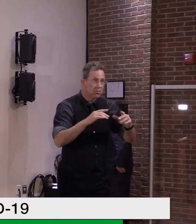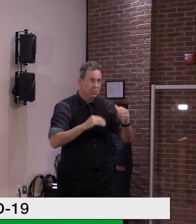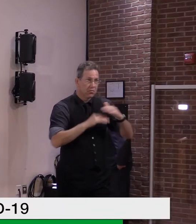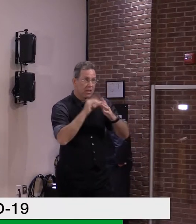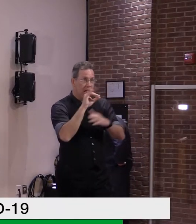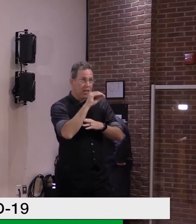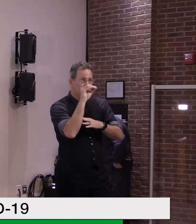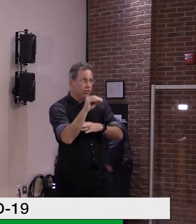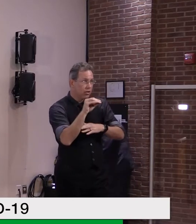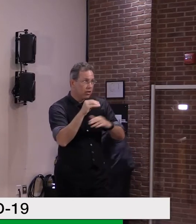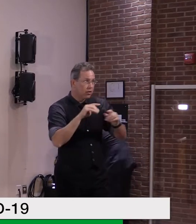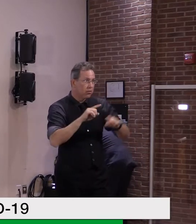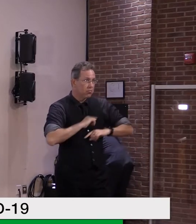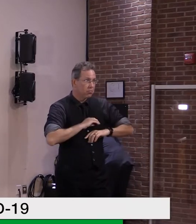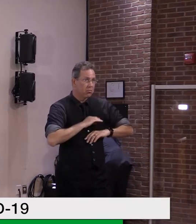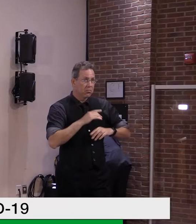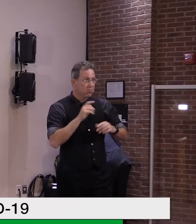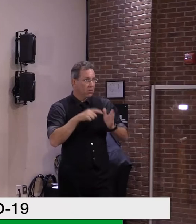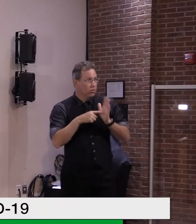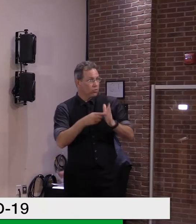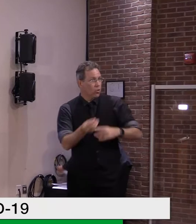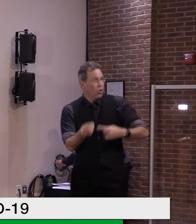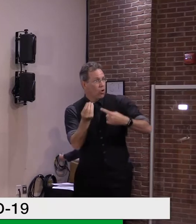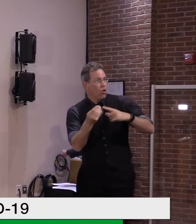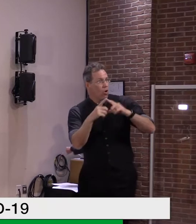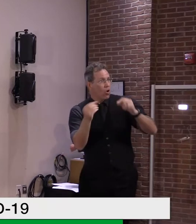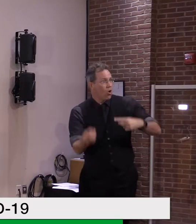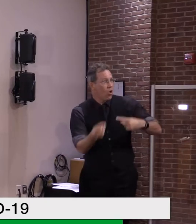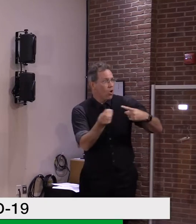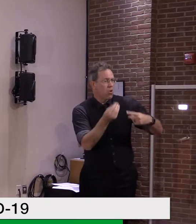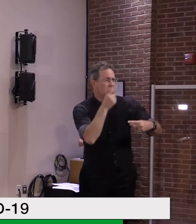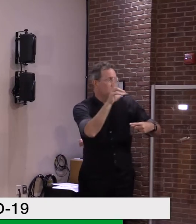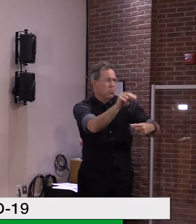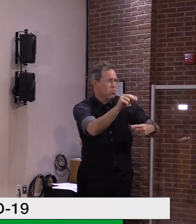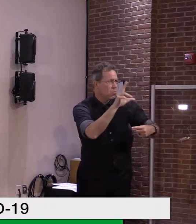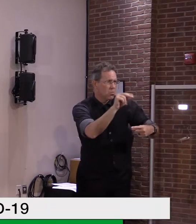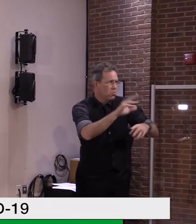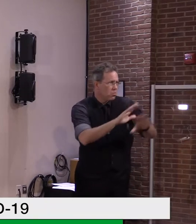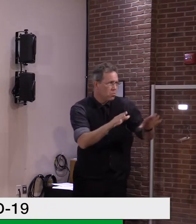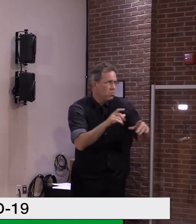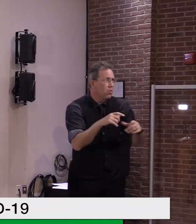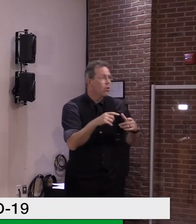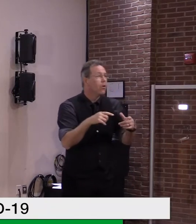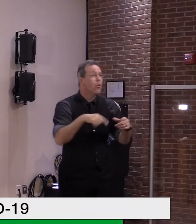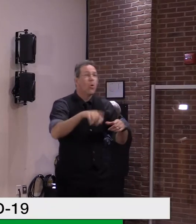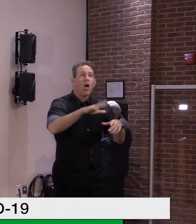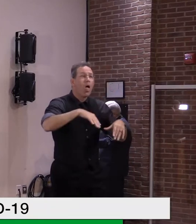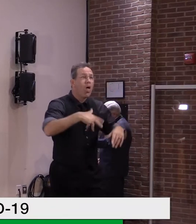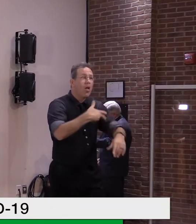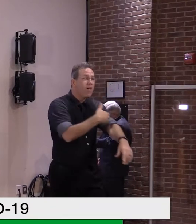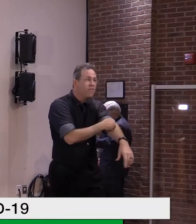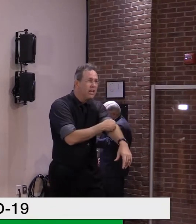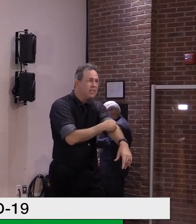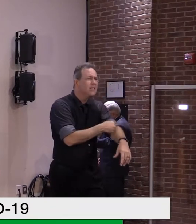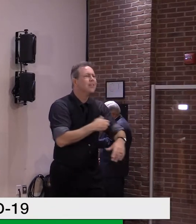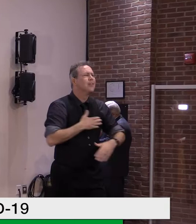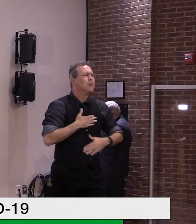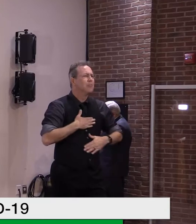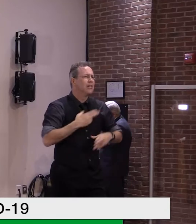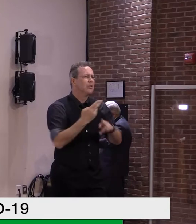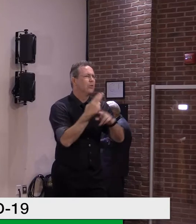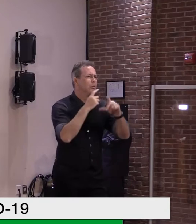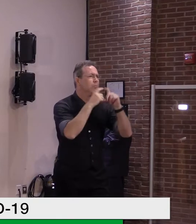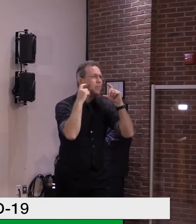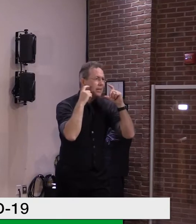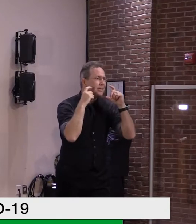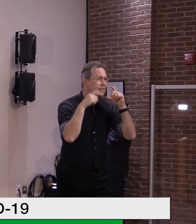that people who are unvaccinated continue to mask, especially in an indoor setting like you